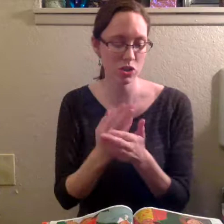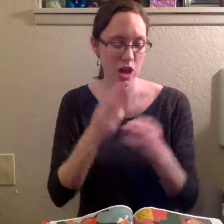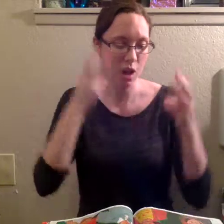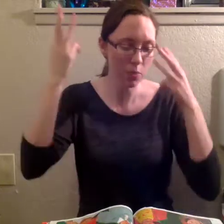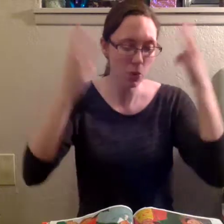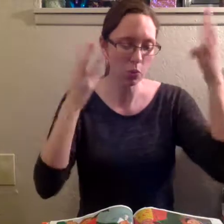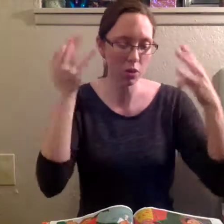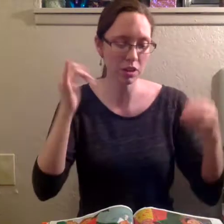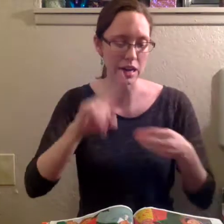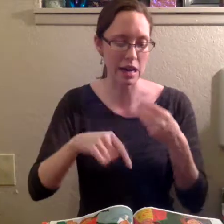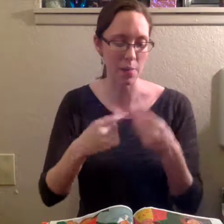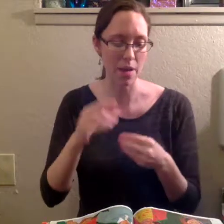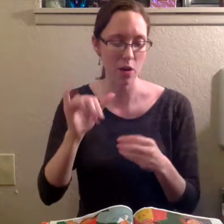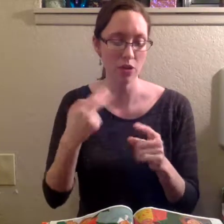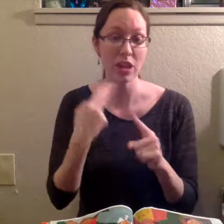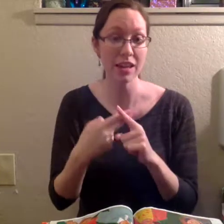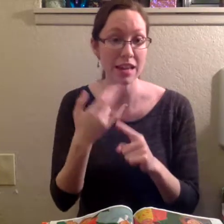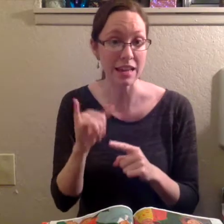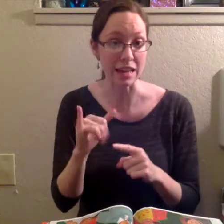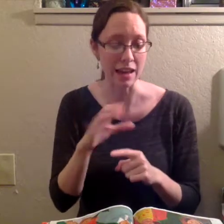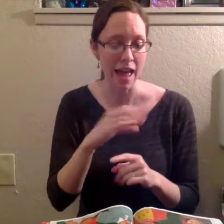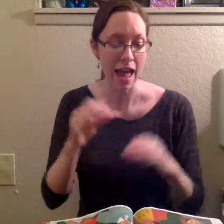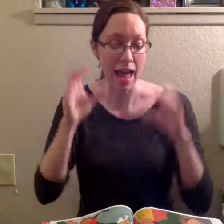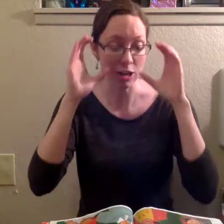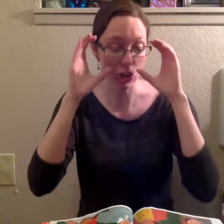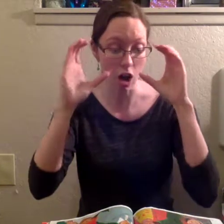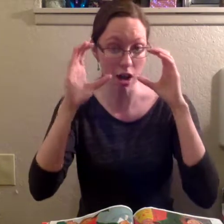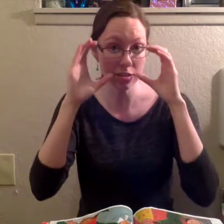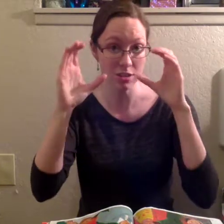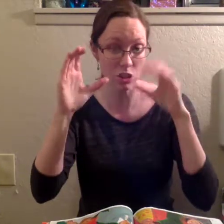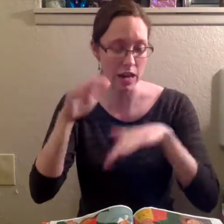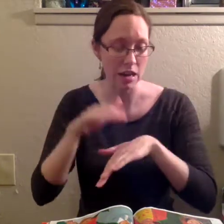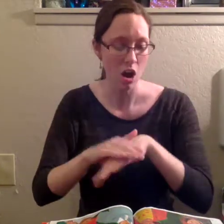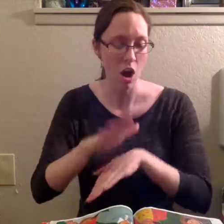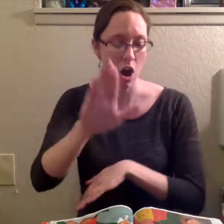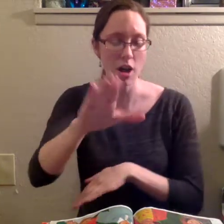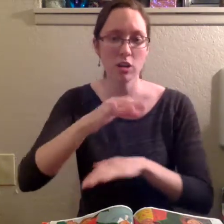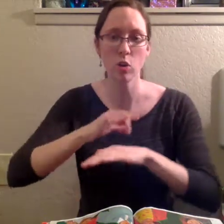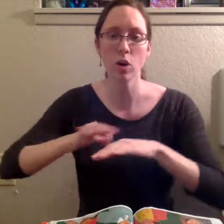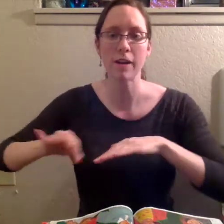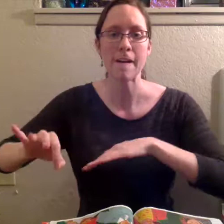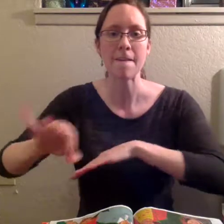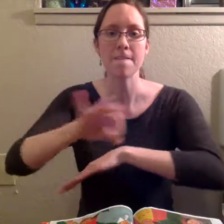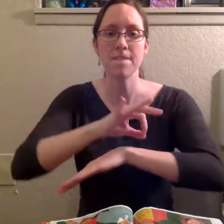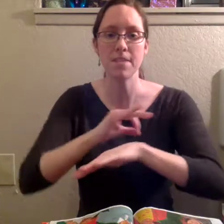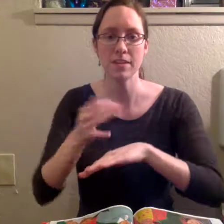stop worrying about the hitting and concentrate on your